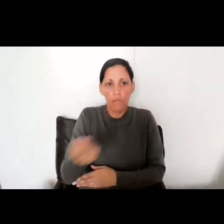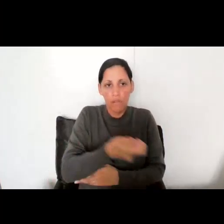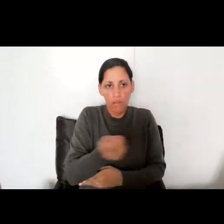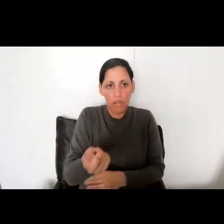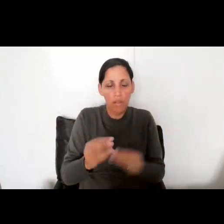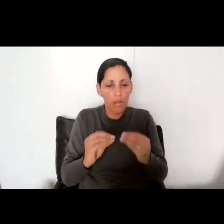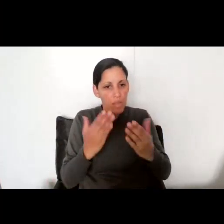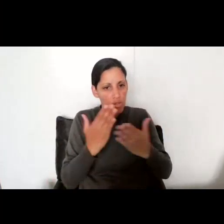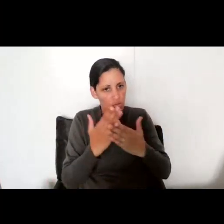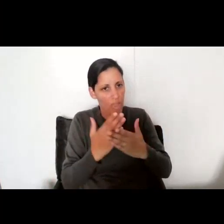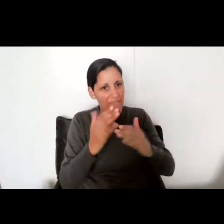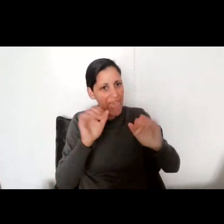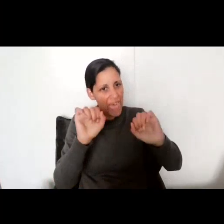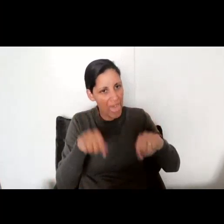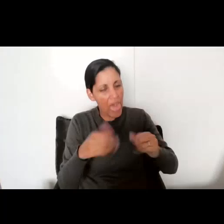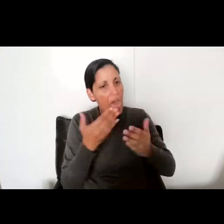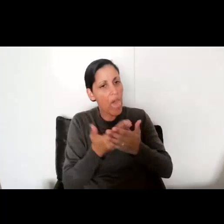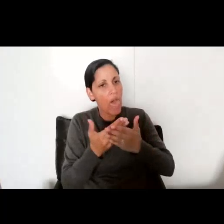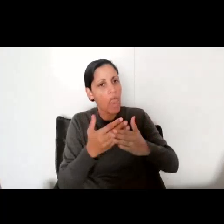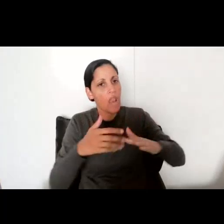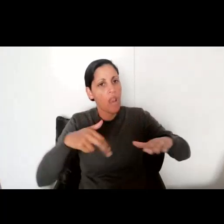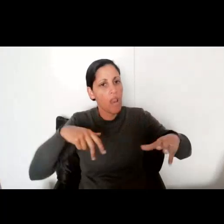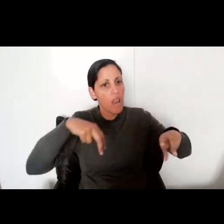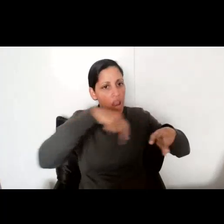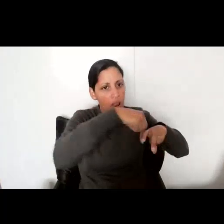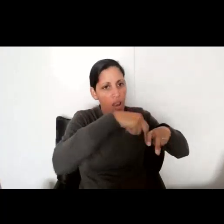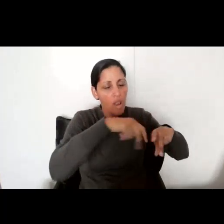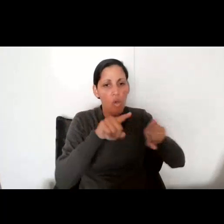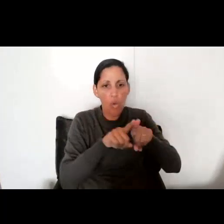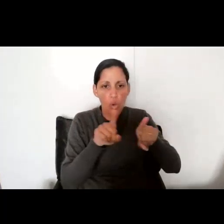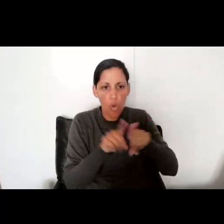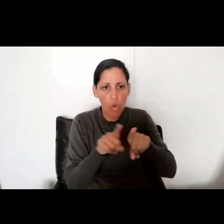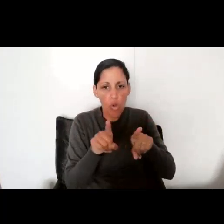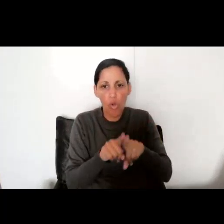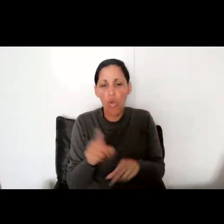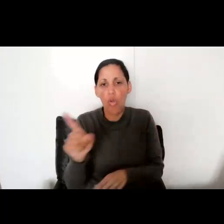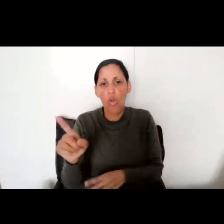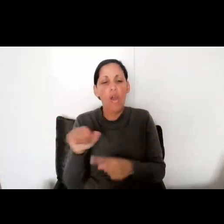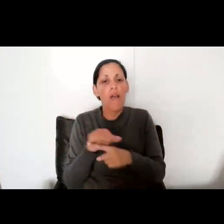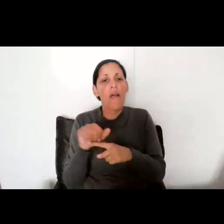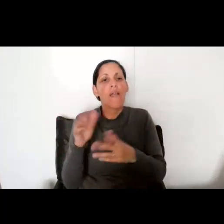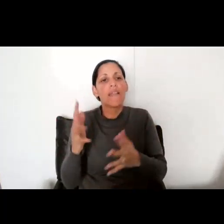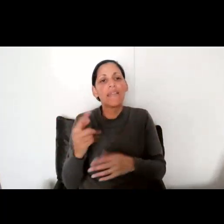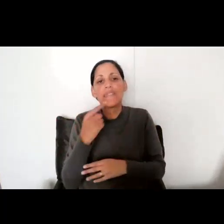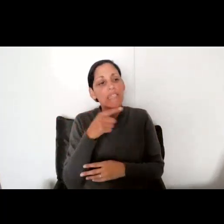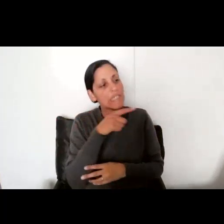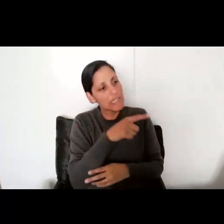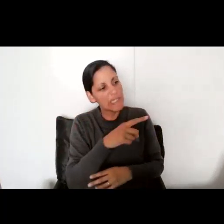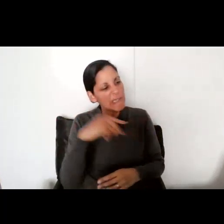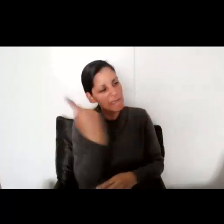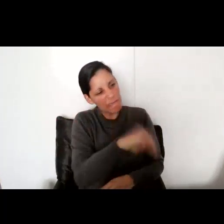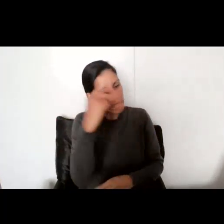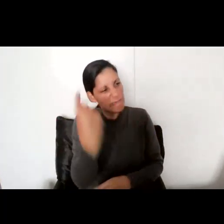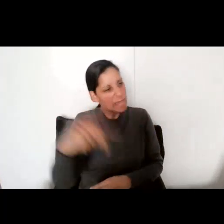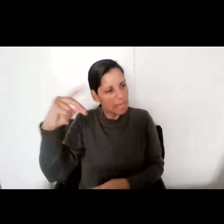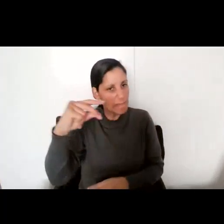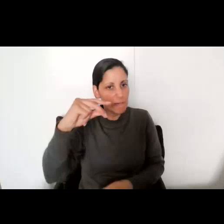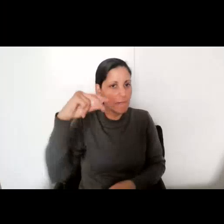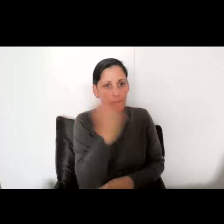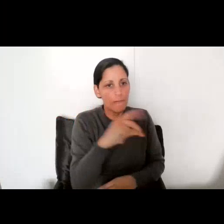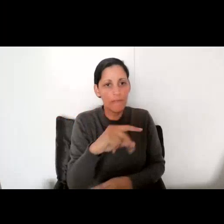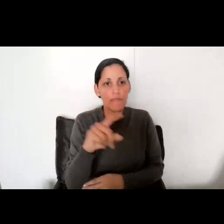then the practitioner said he must beat them. He should have beat their legs so that they